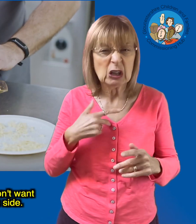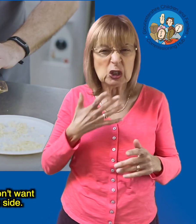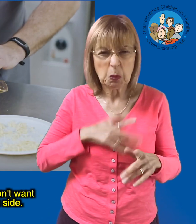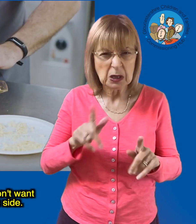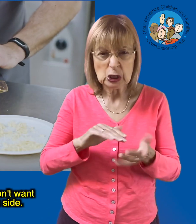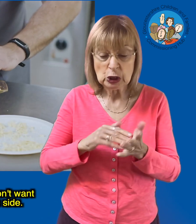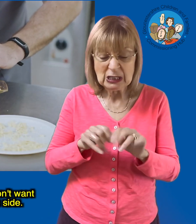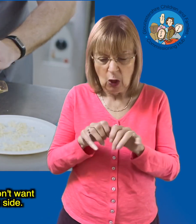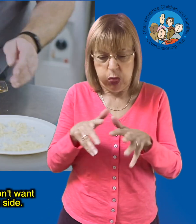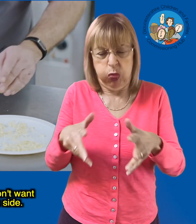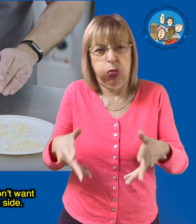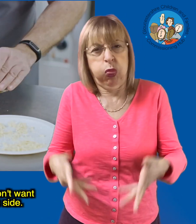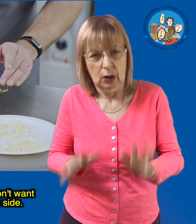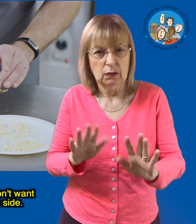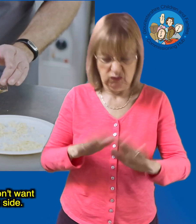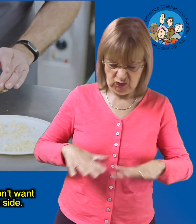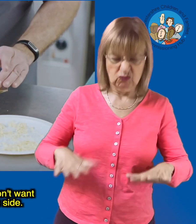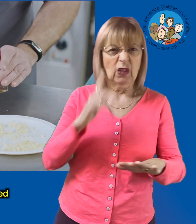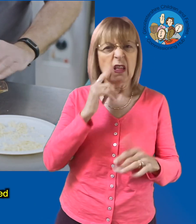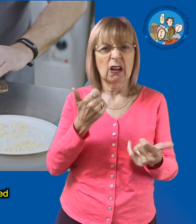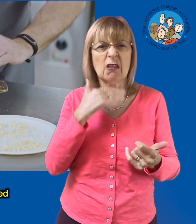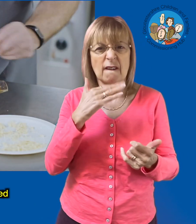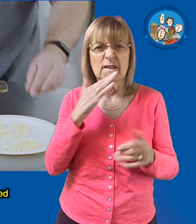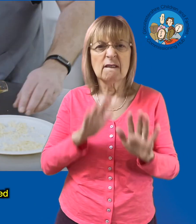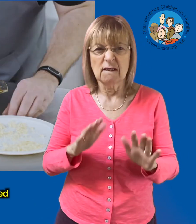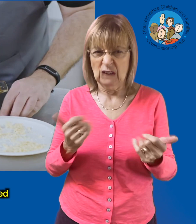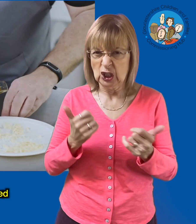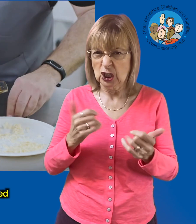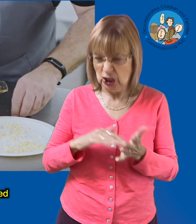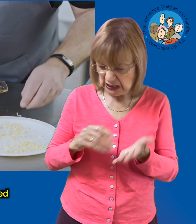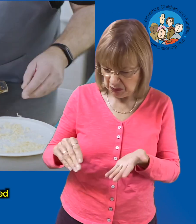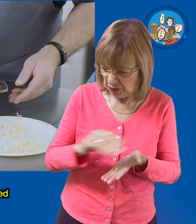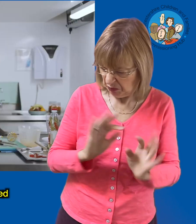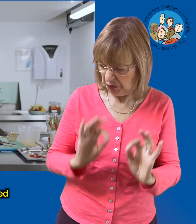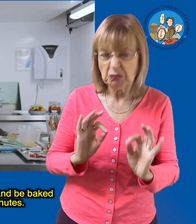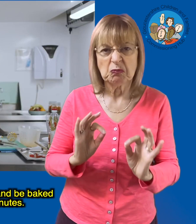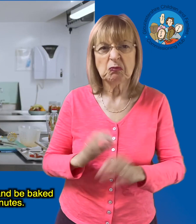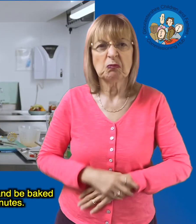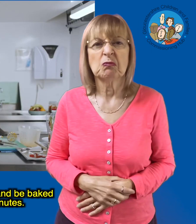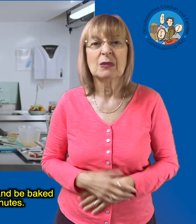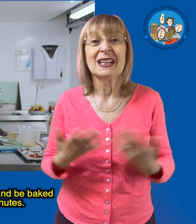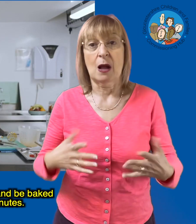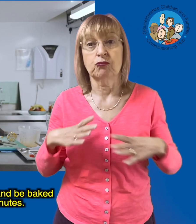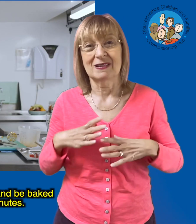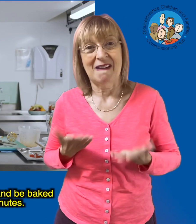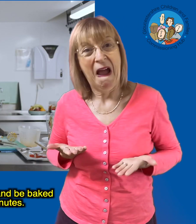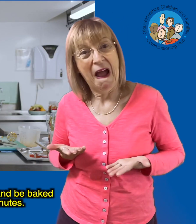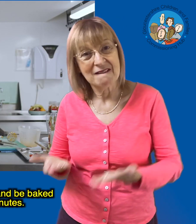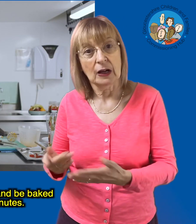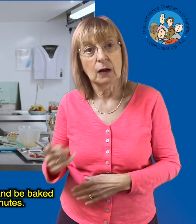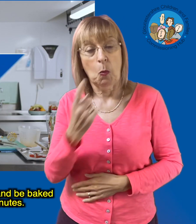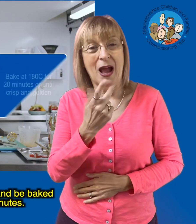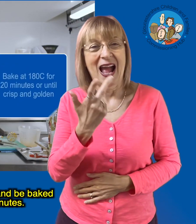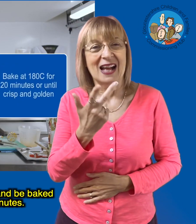this because I don't want it oozing over and boiling down the side. So top with cheese, that's finished, and this is now ready to go into the